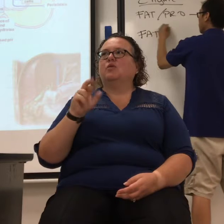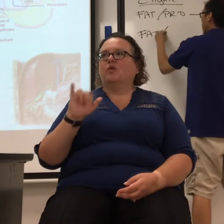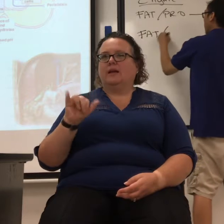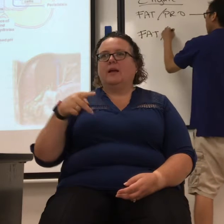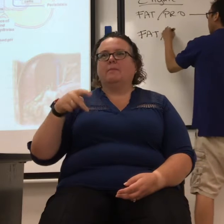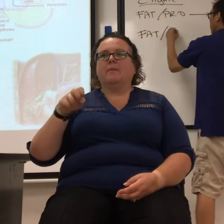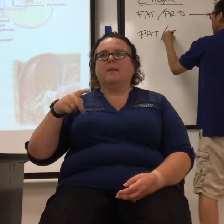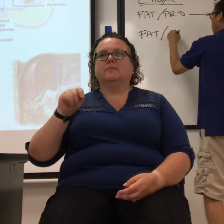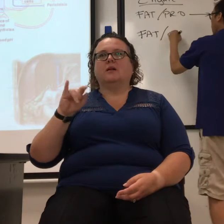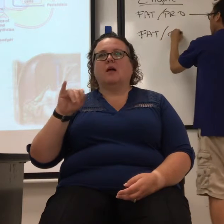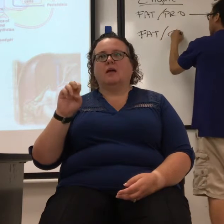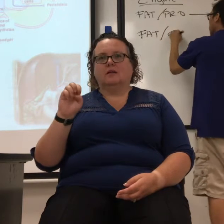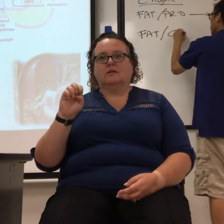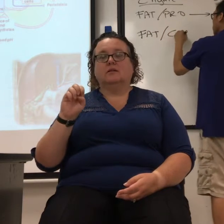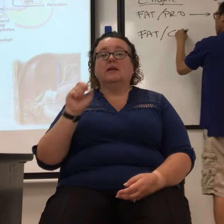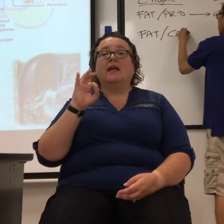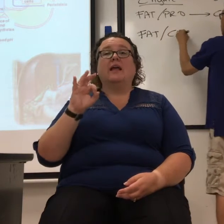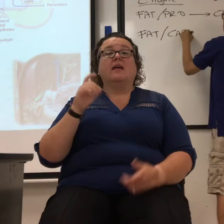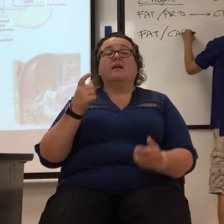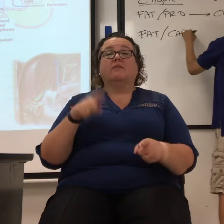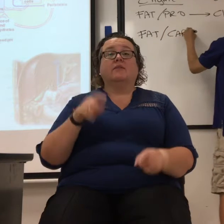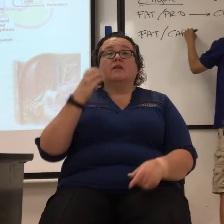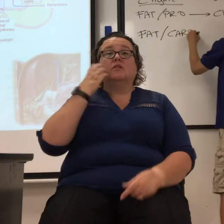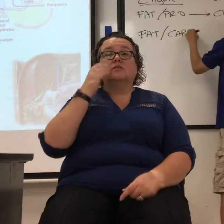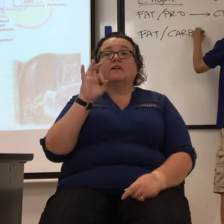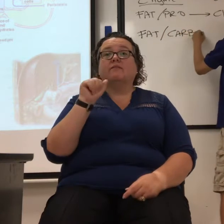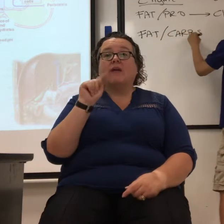If there's fat or carbs